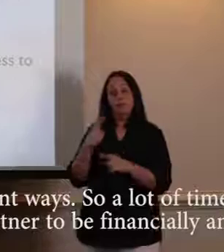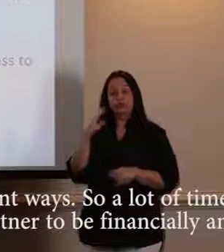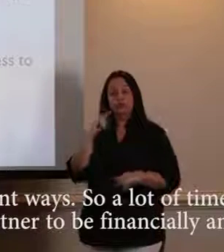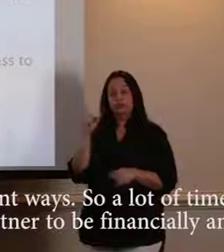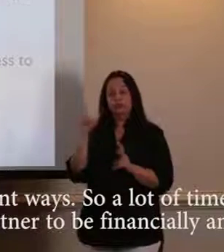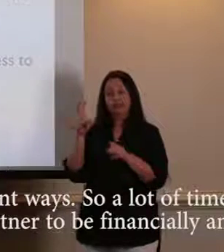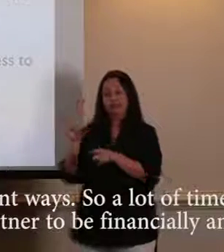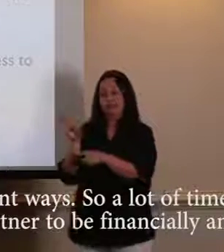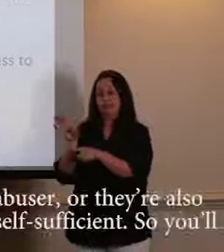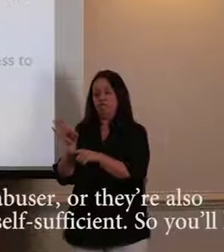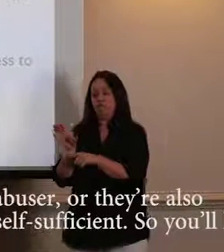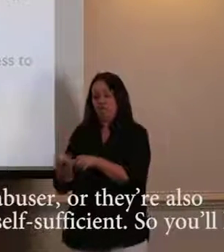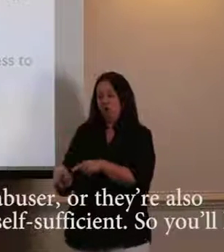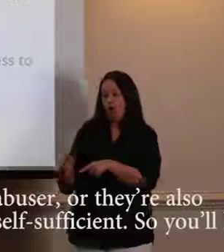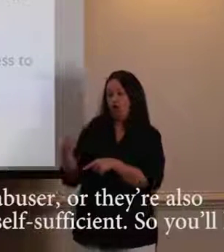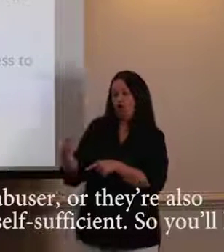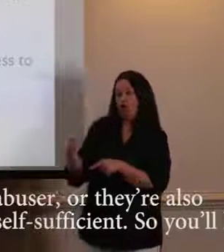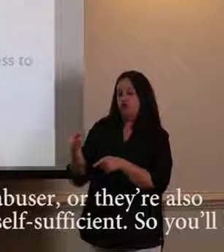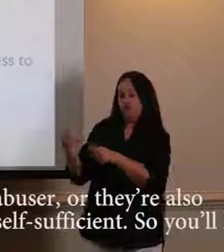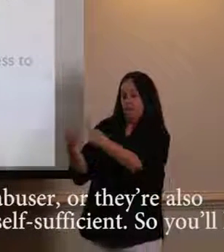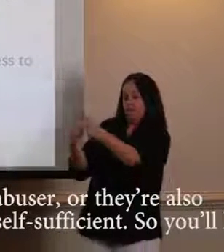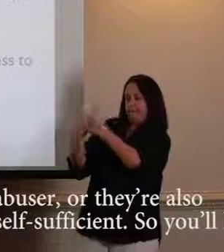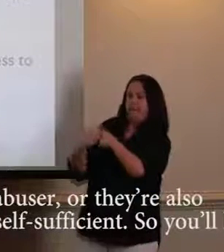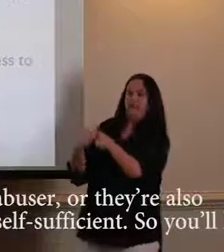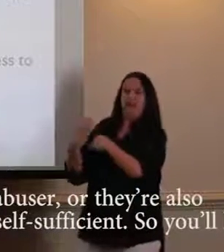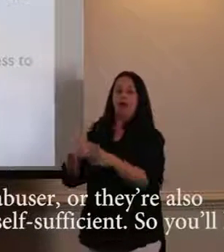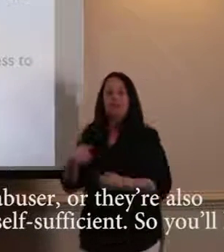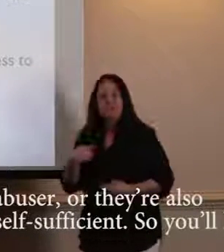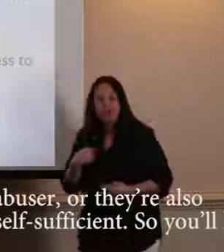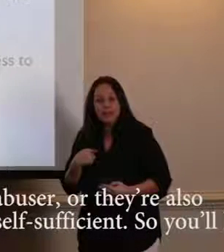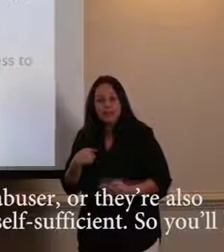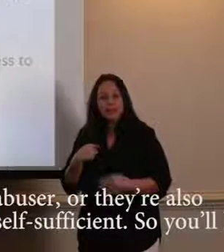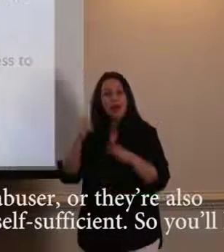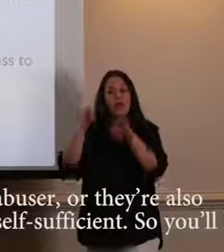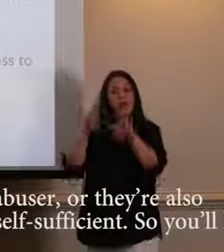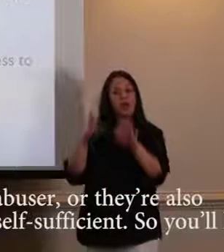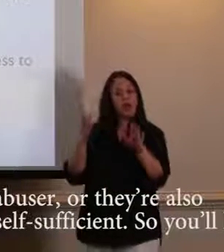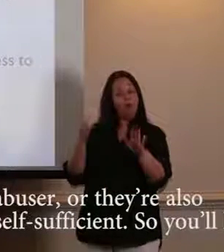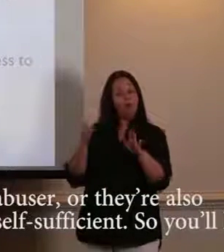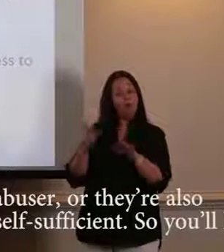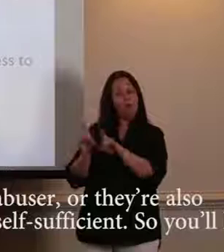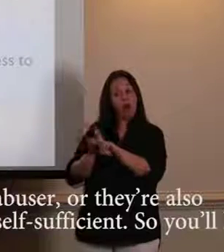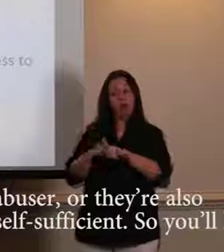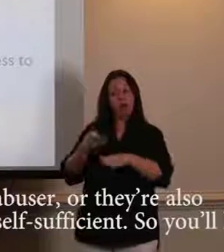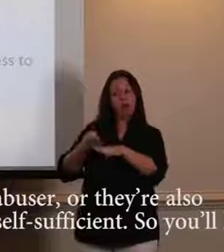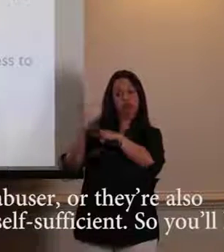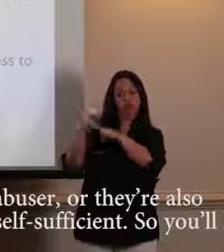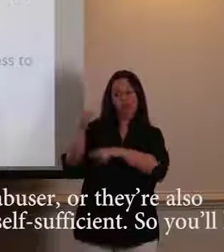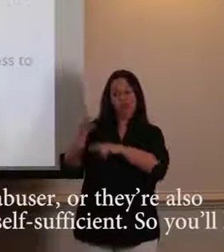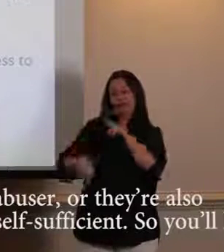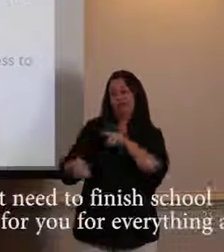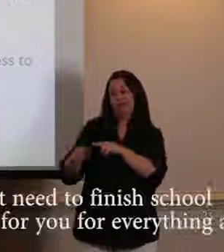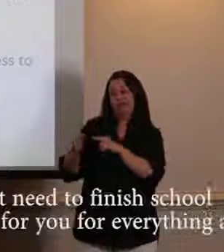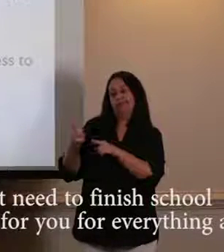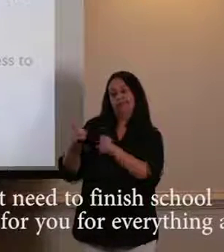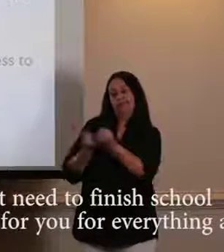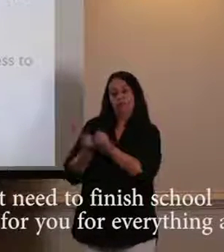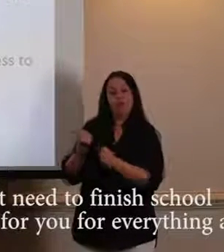to be financially and material dependent on the abuser. So, also preventing them from being self-sufficient. So you'll hear an abuser say, well, you don't need to